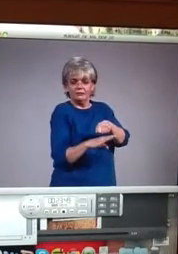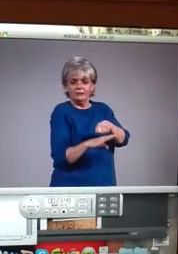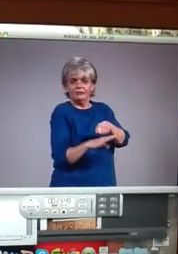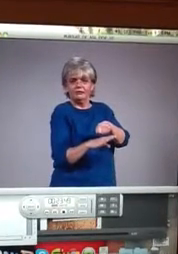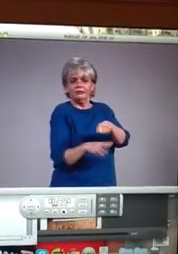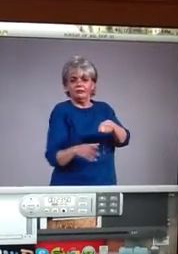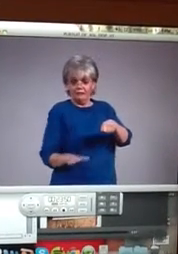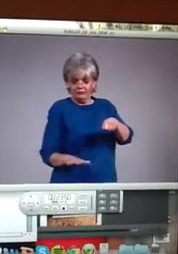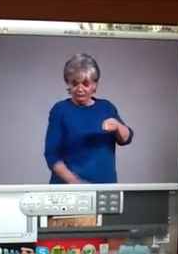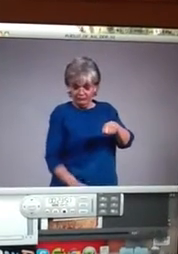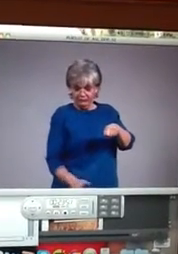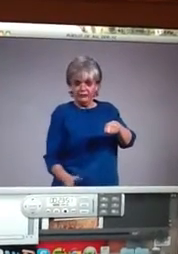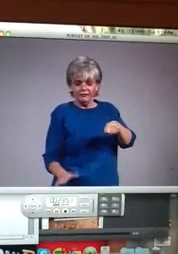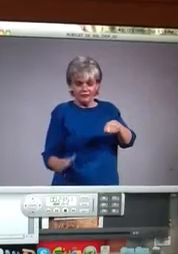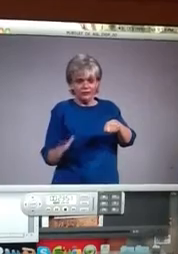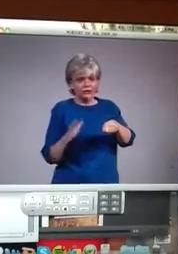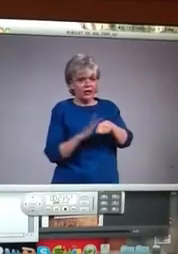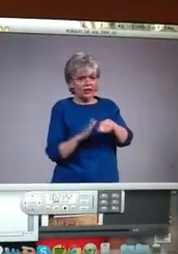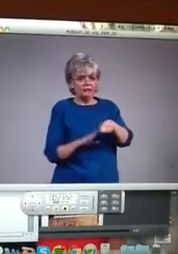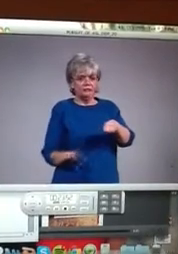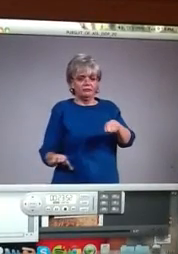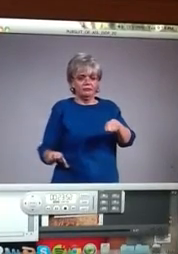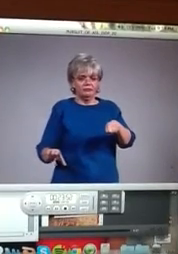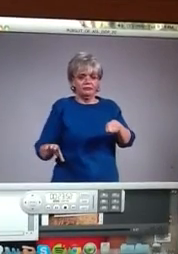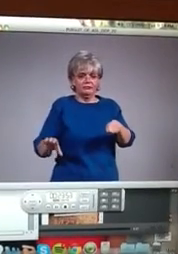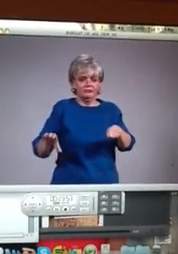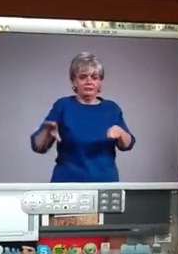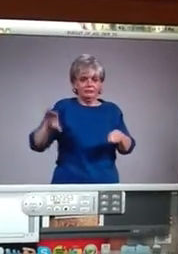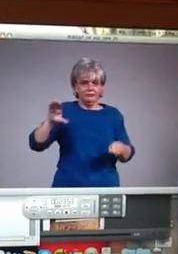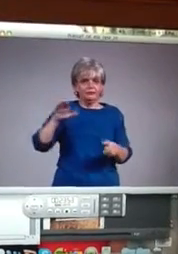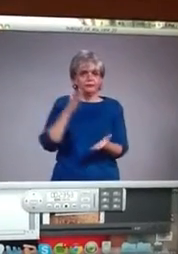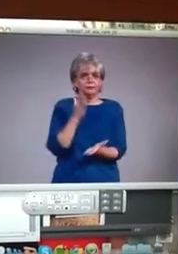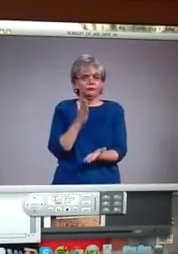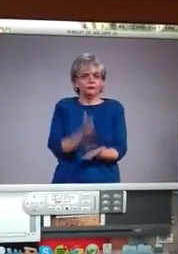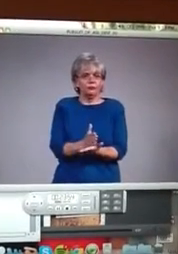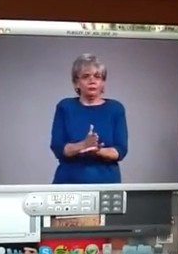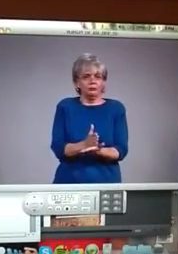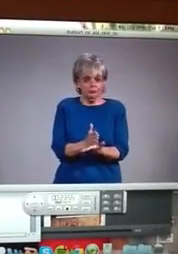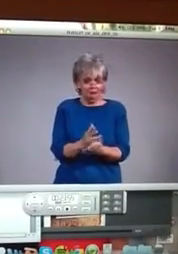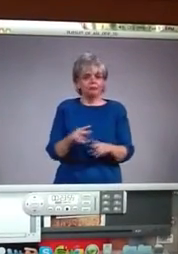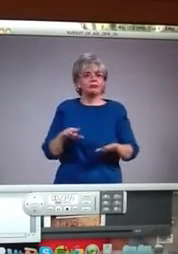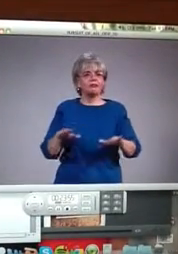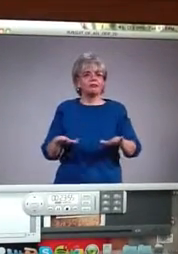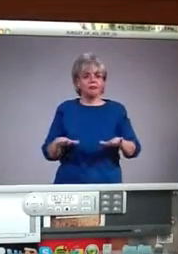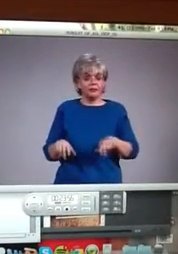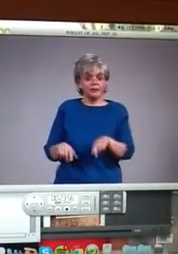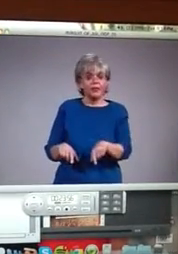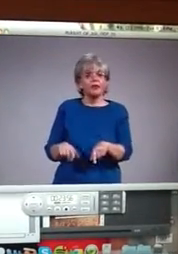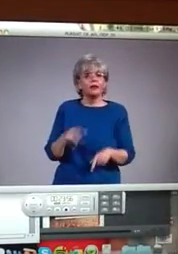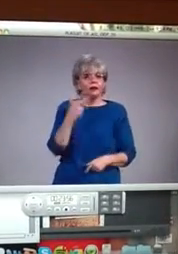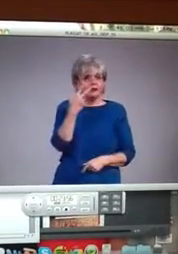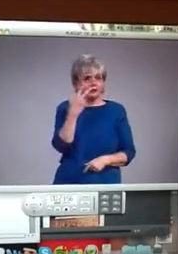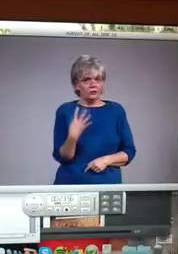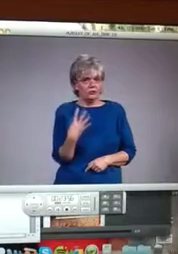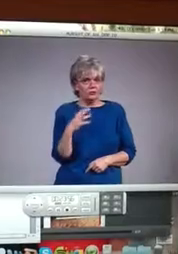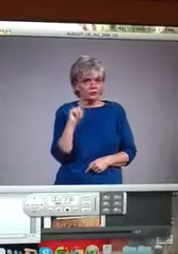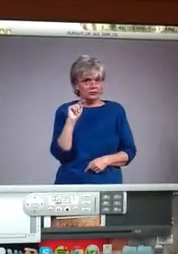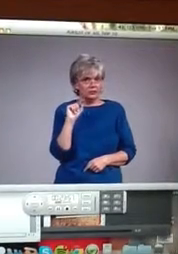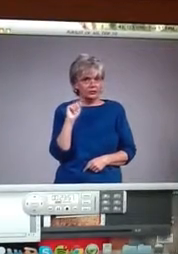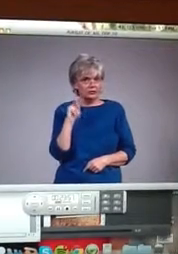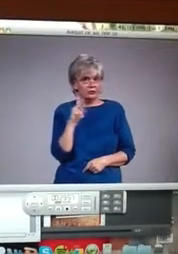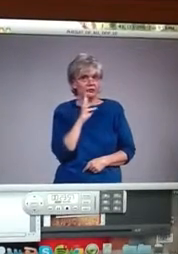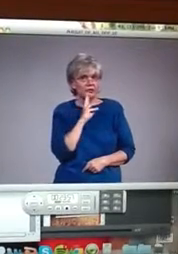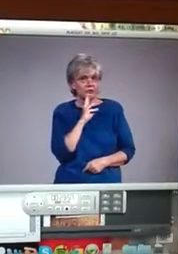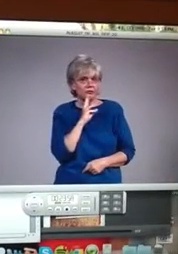it will empty all the water. Then when it's all the way down, the toilet will know that it's enough. Then